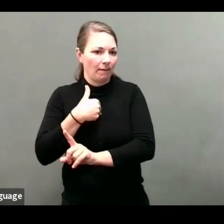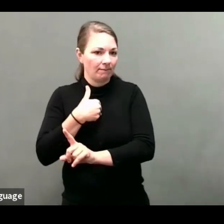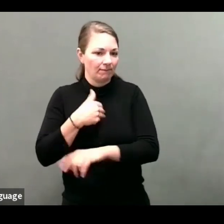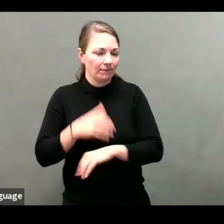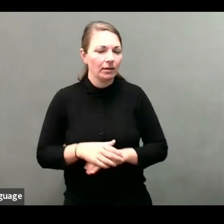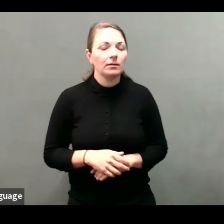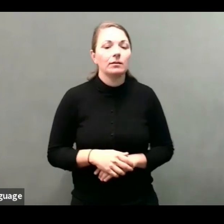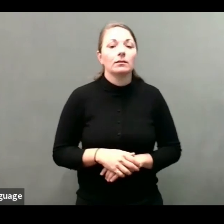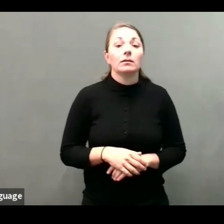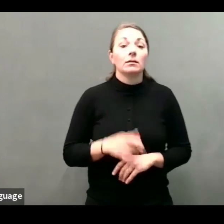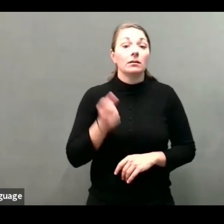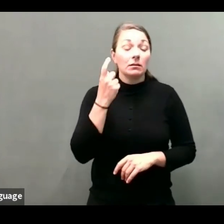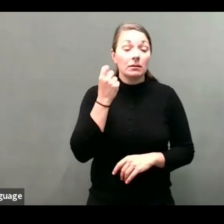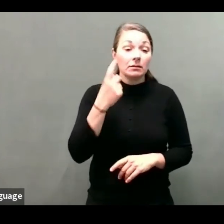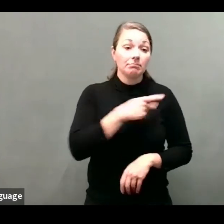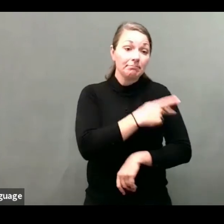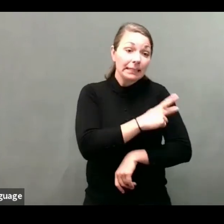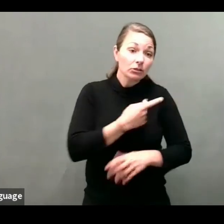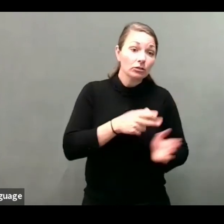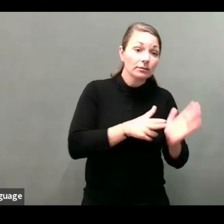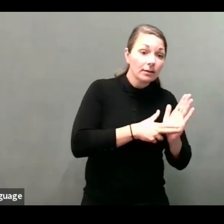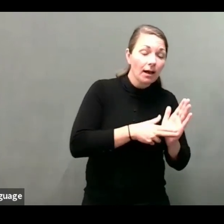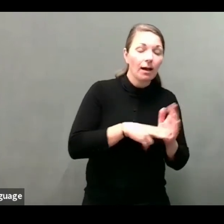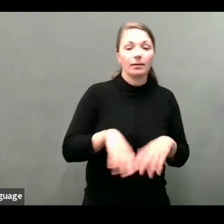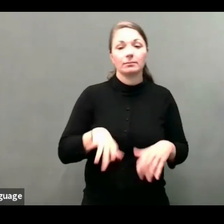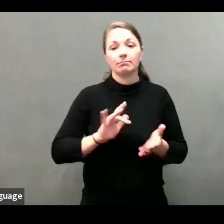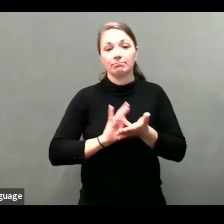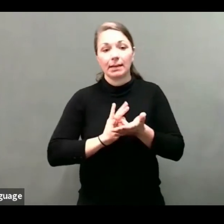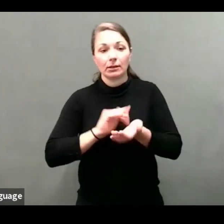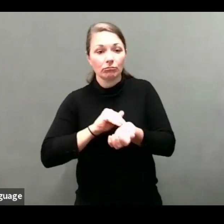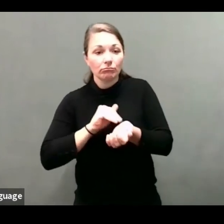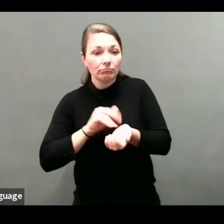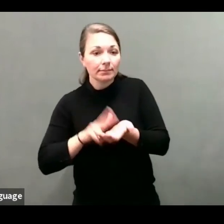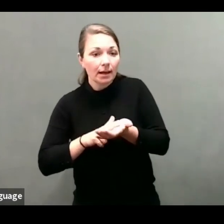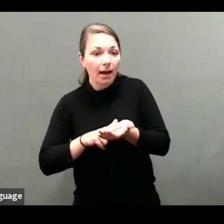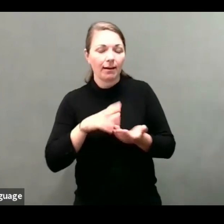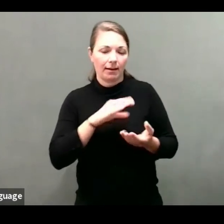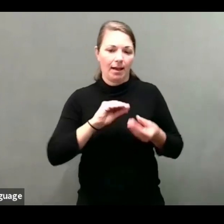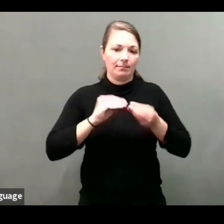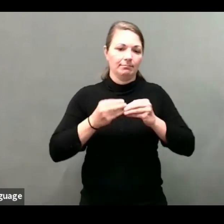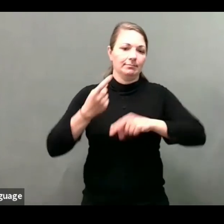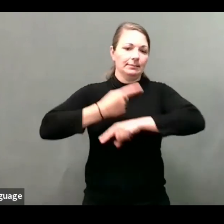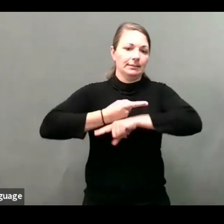patient signs, medical provider signs, and then date.